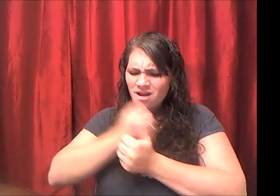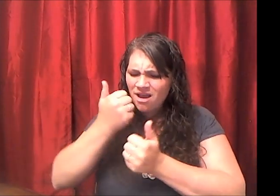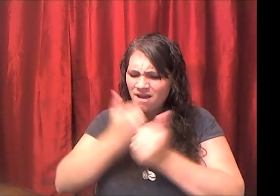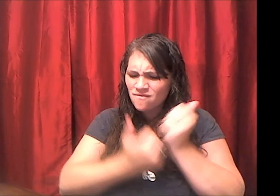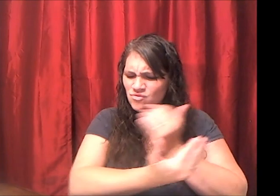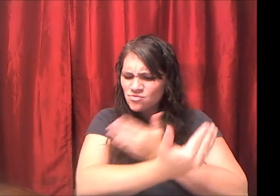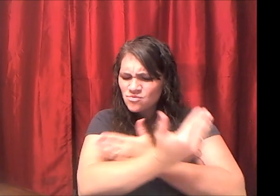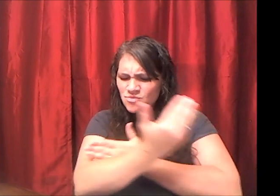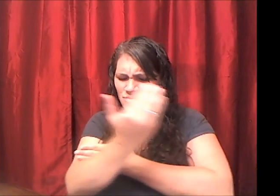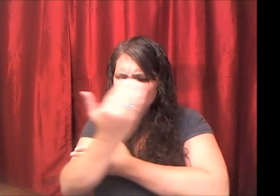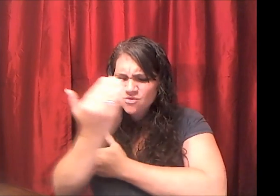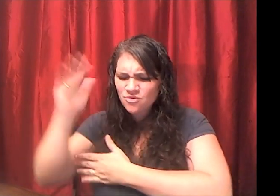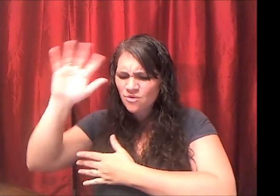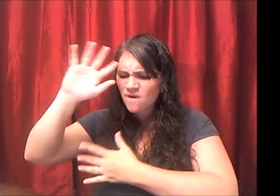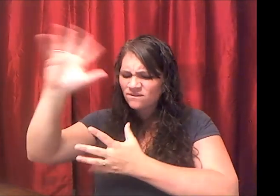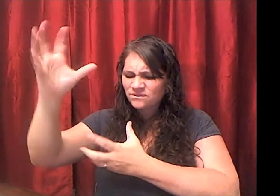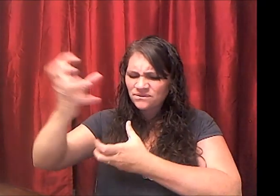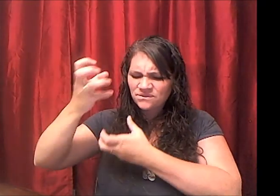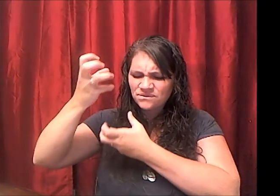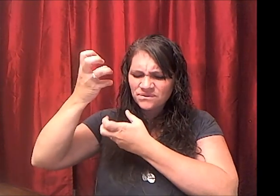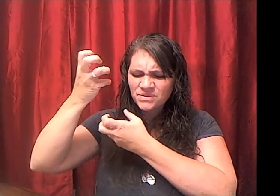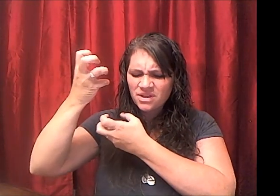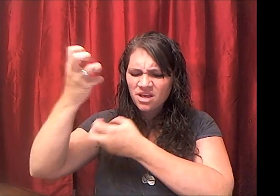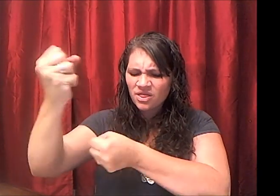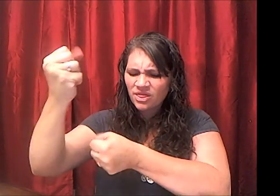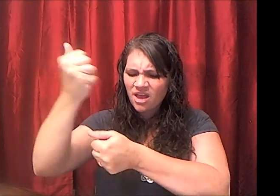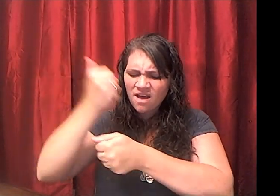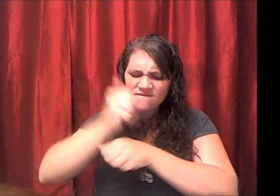Your obsession with fighting has grown troublesome.